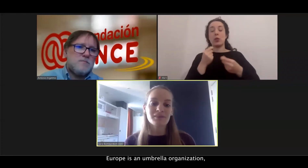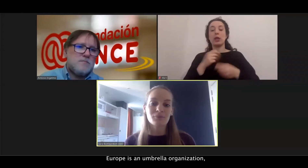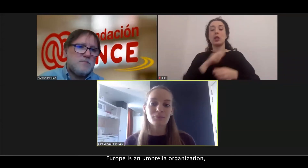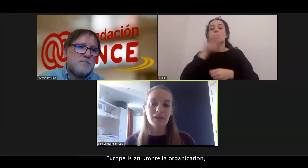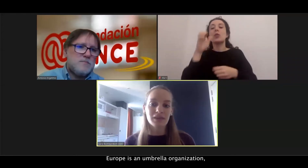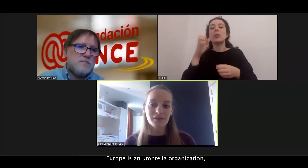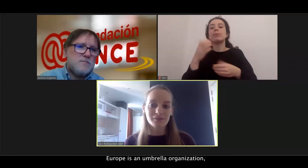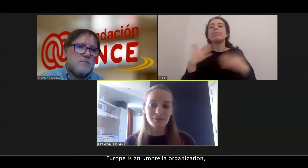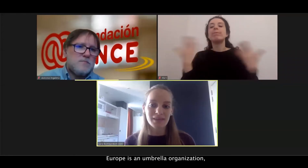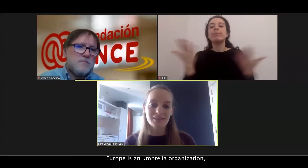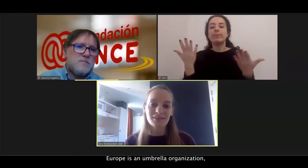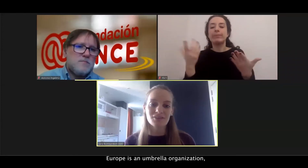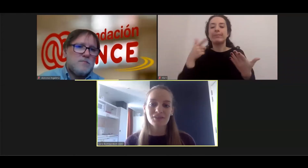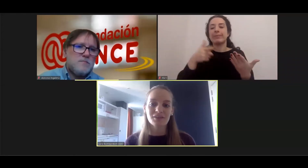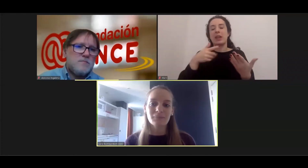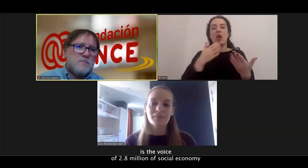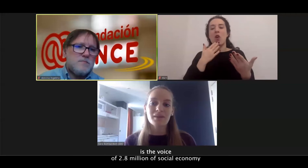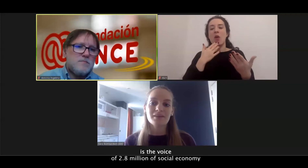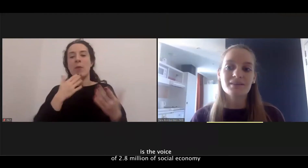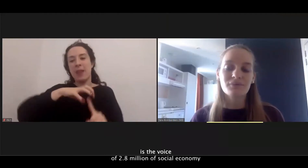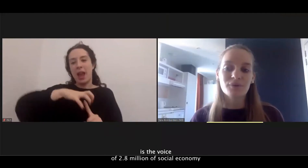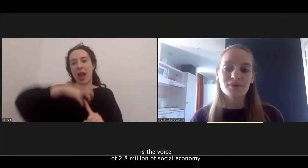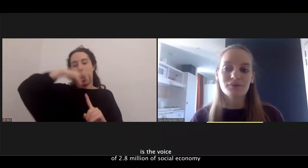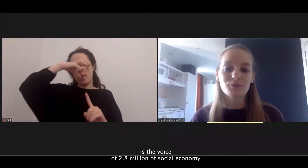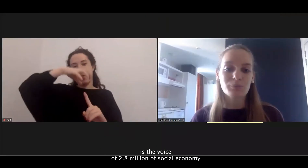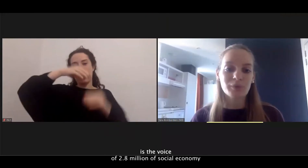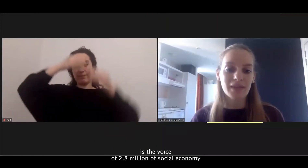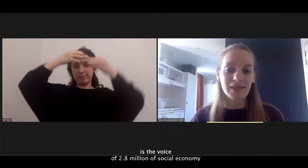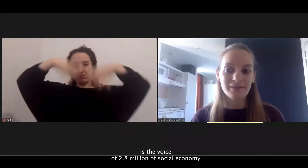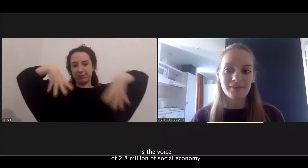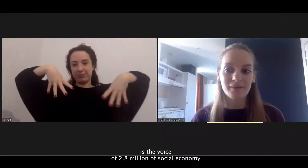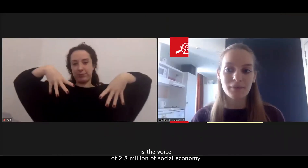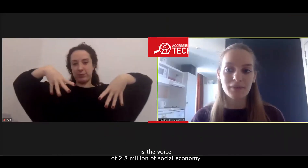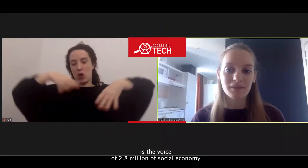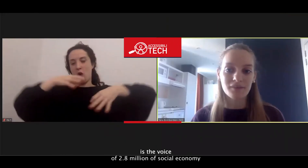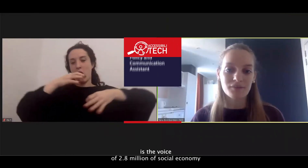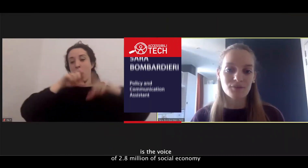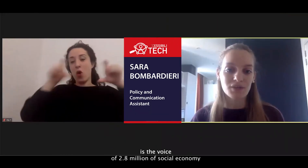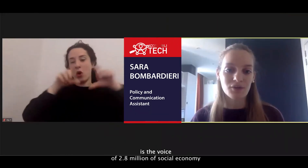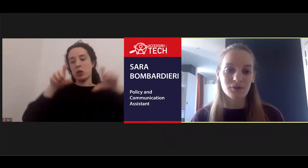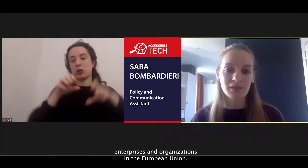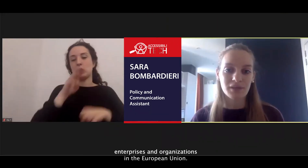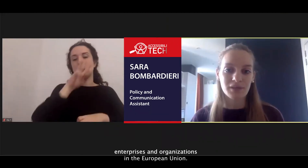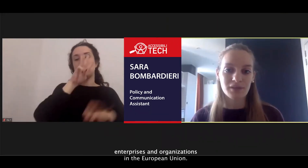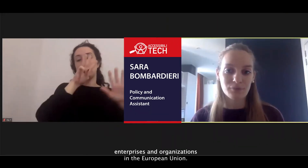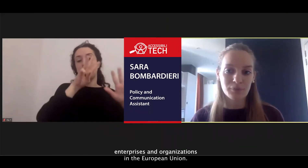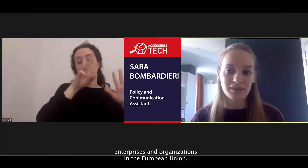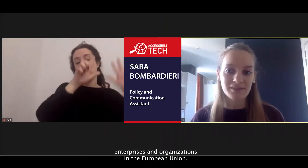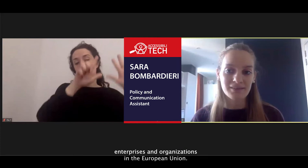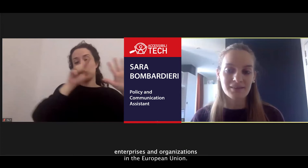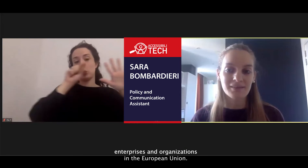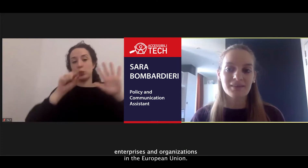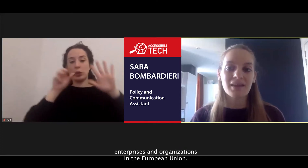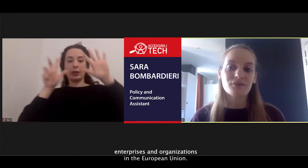an umbrella organization. It's the voice of 2.8 million of social economy